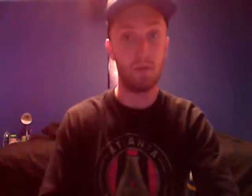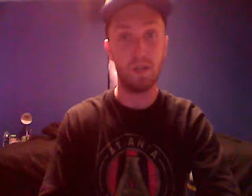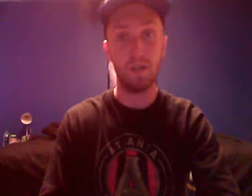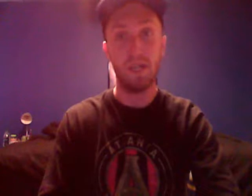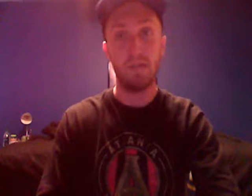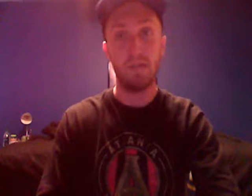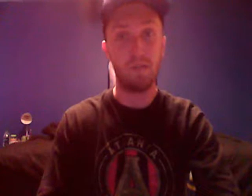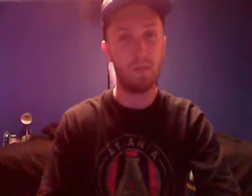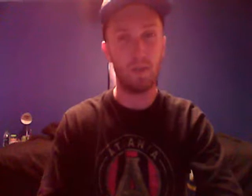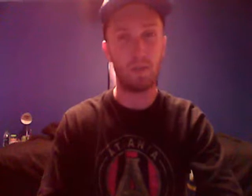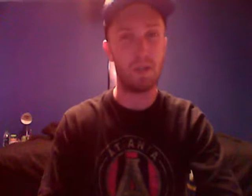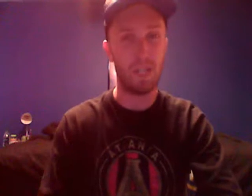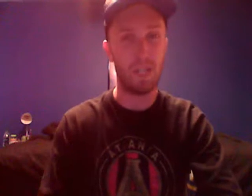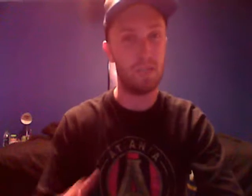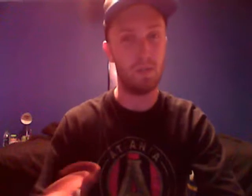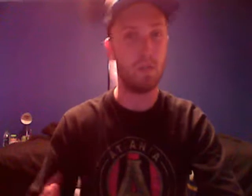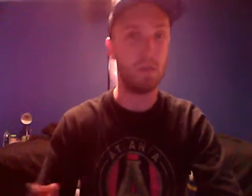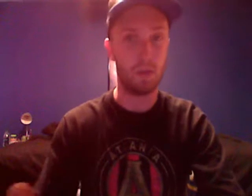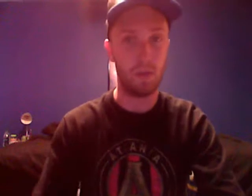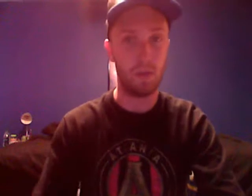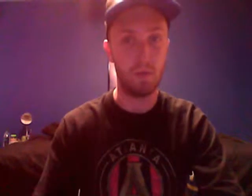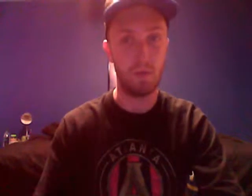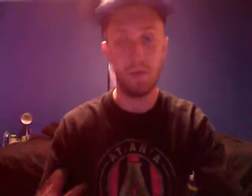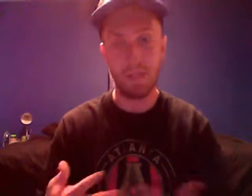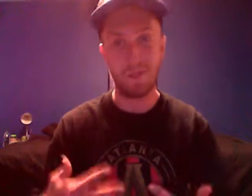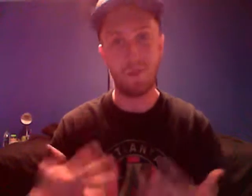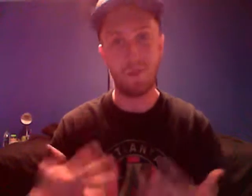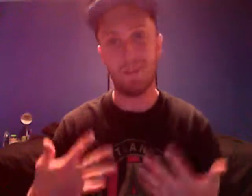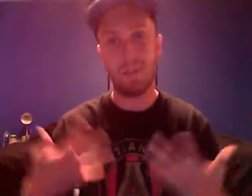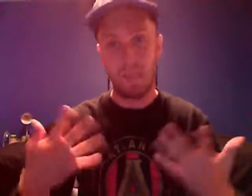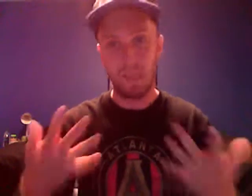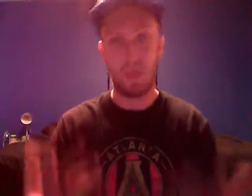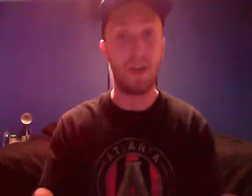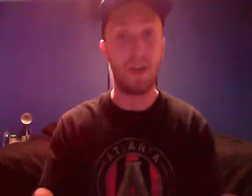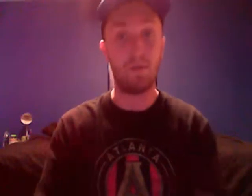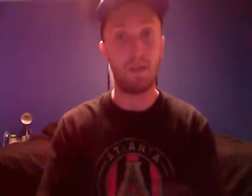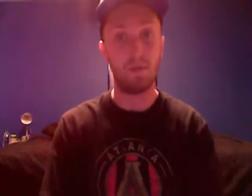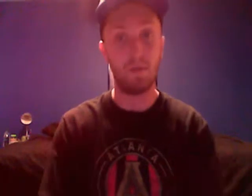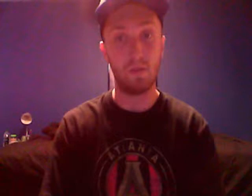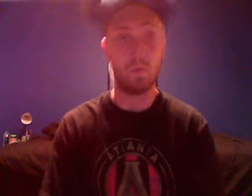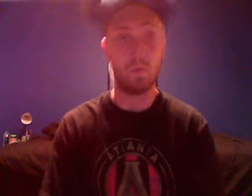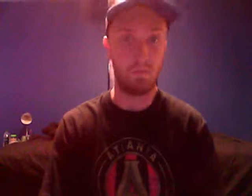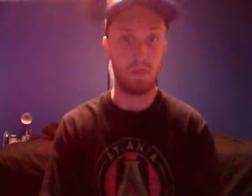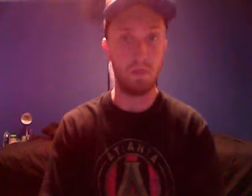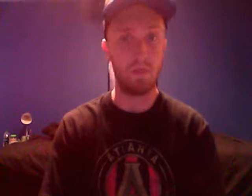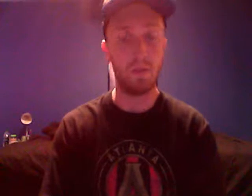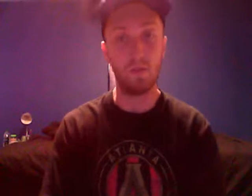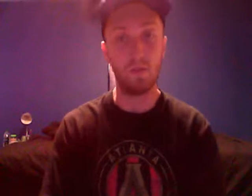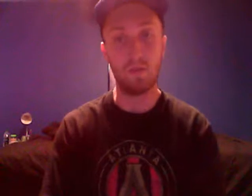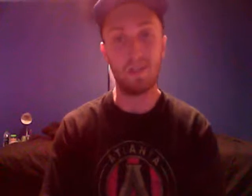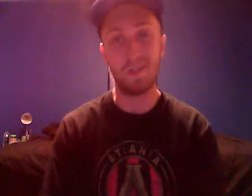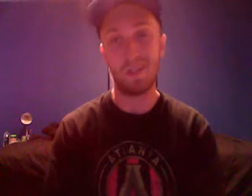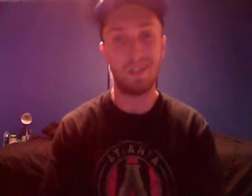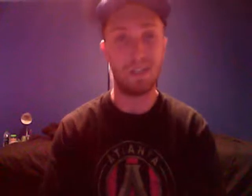runs, but for the most part he didn't really do much on the ball. You know, he didn't do anything that effective, you know, compared to what he normally does. So I'd just